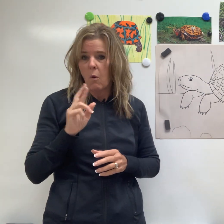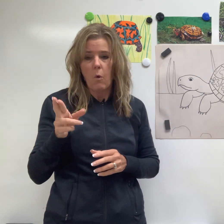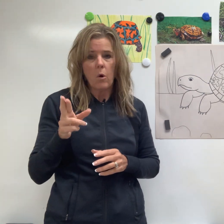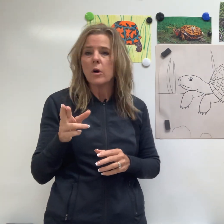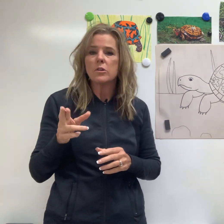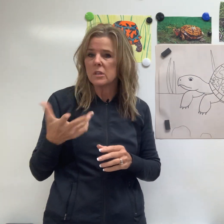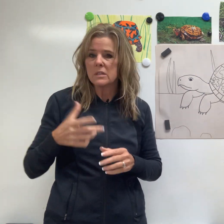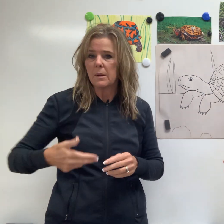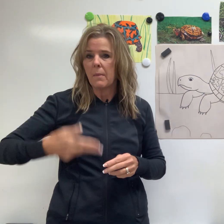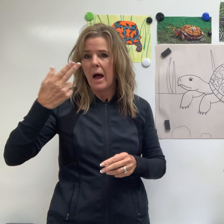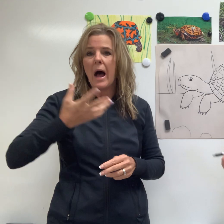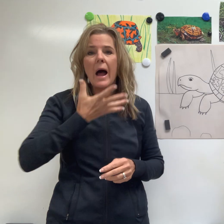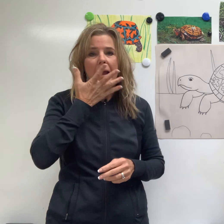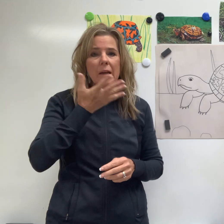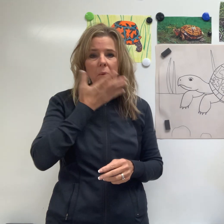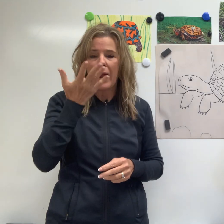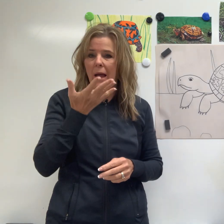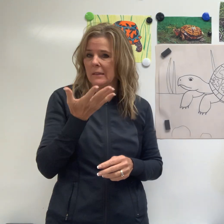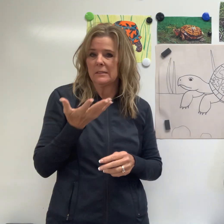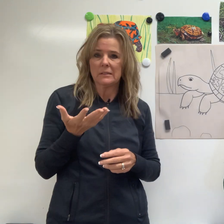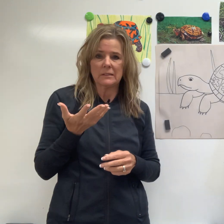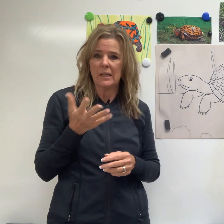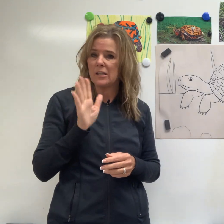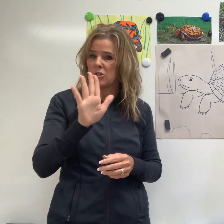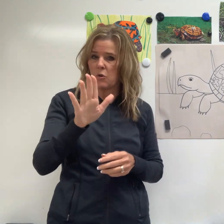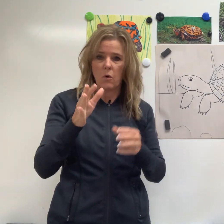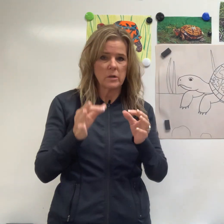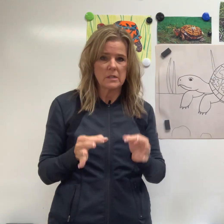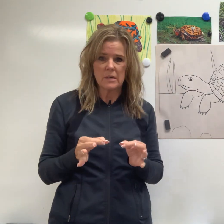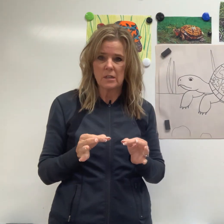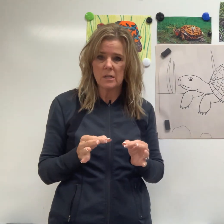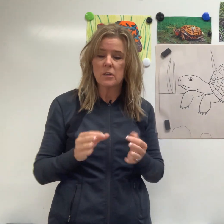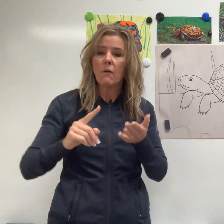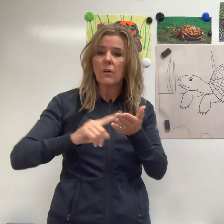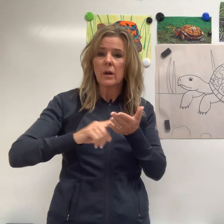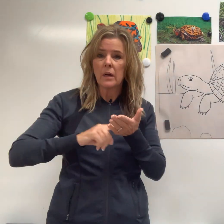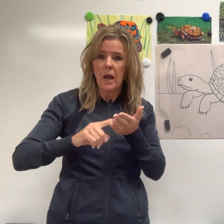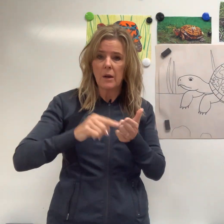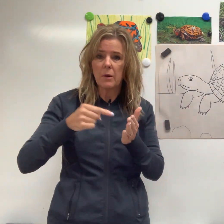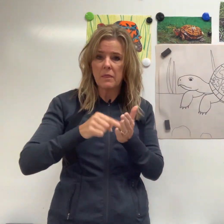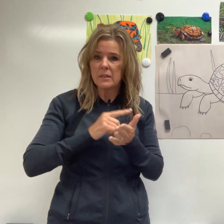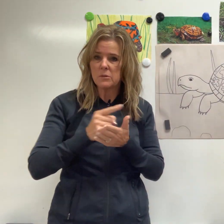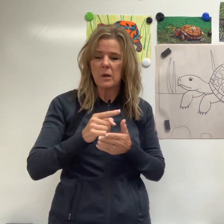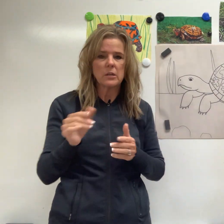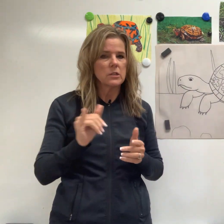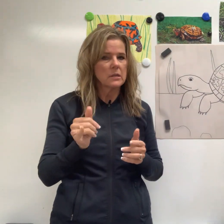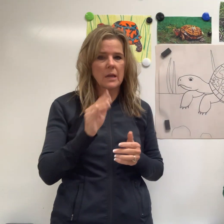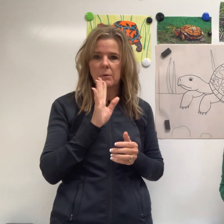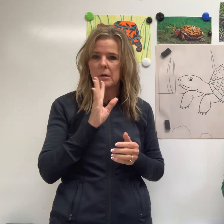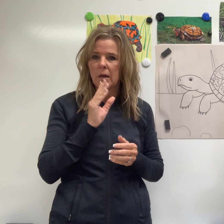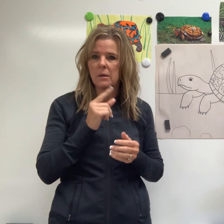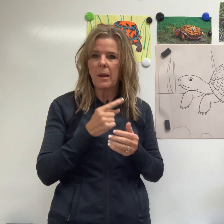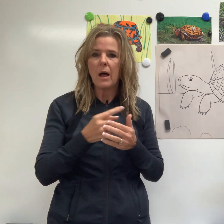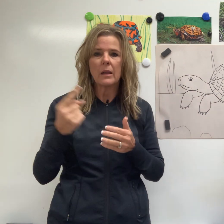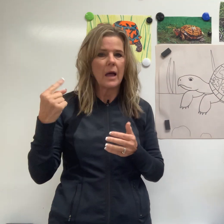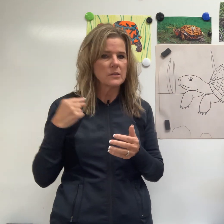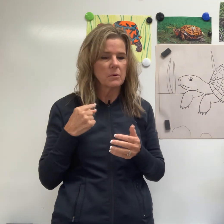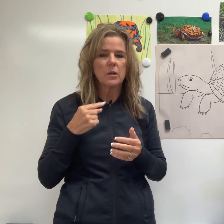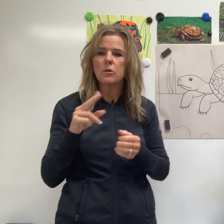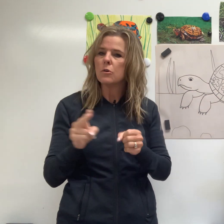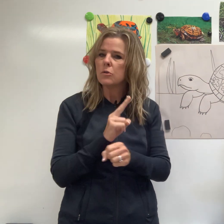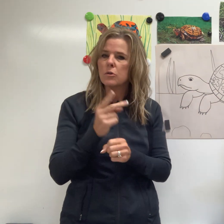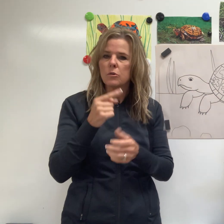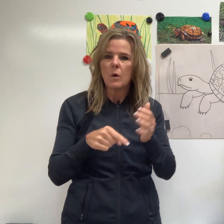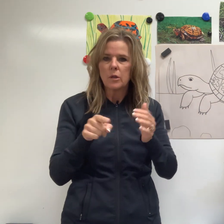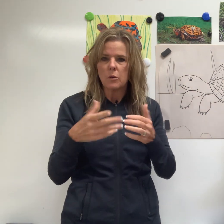over. It's up to you. So for coloring this week, just like we talked about last week, you use what